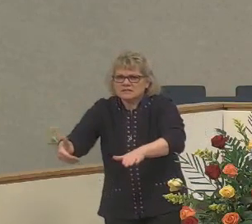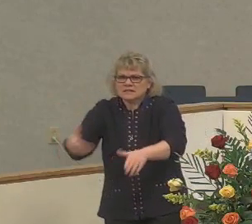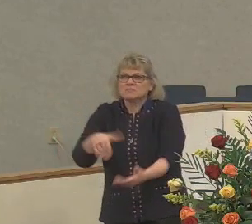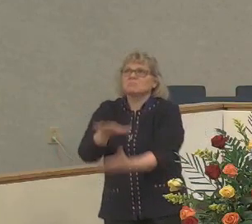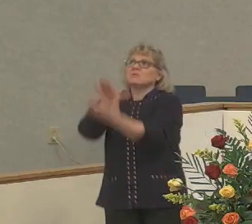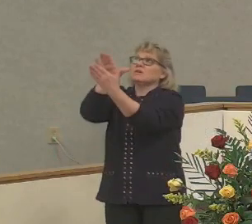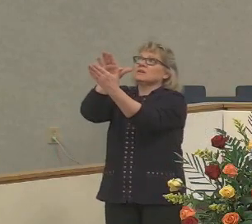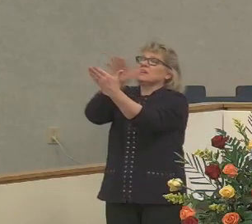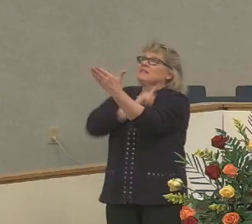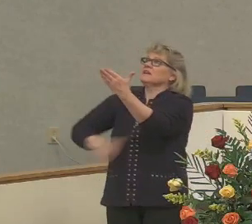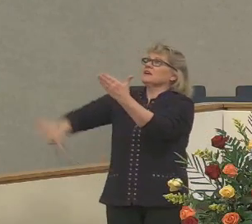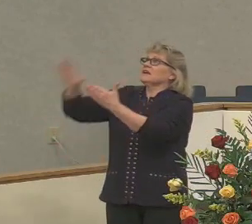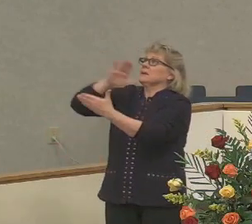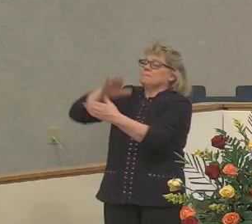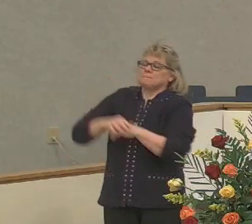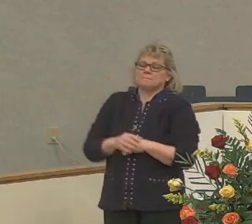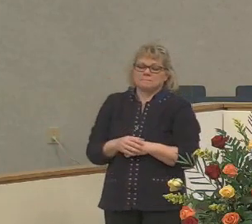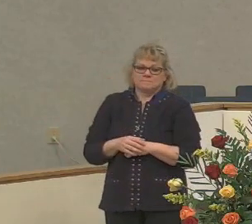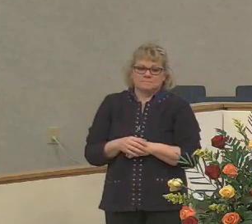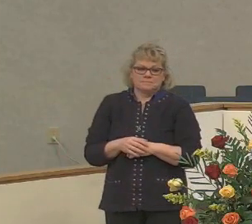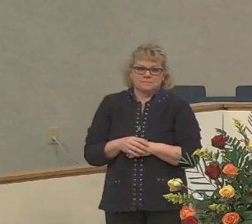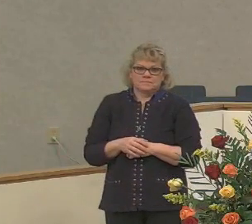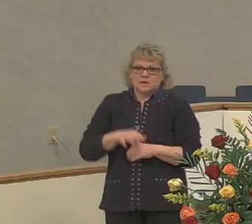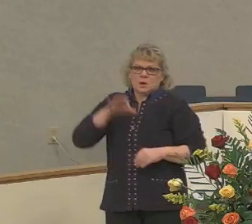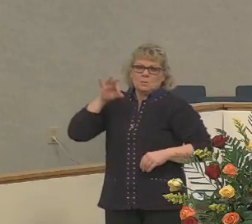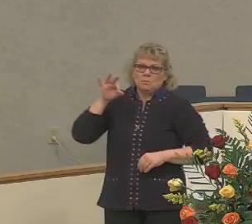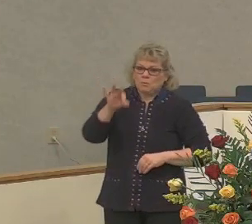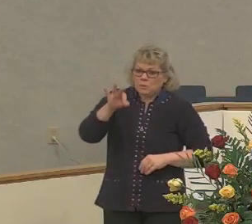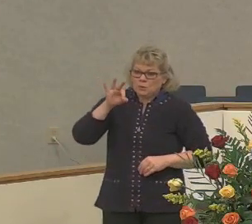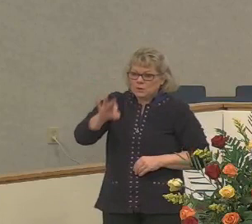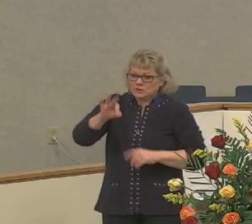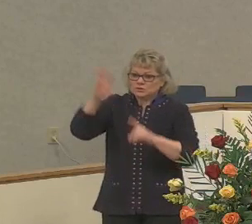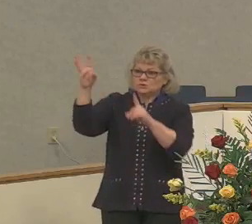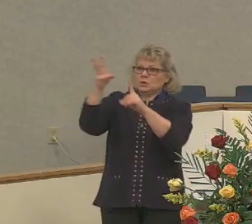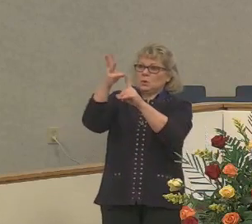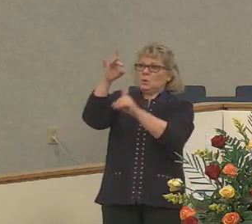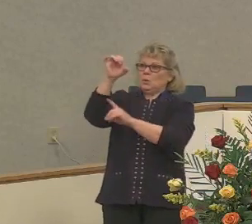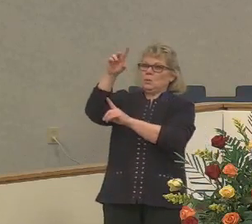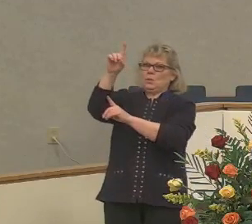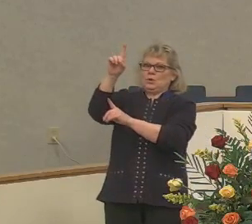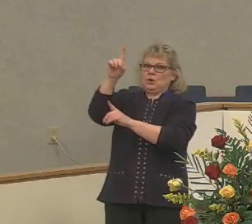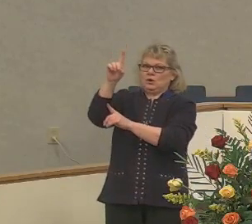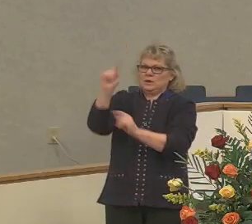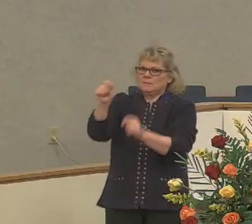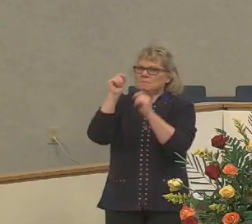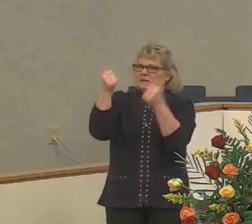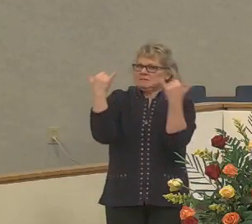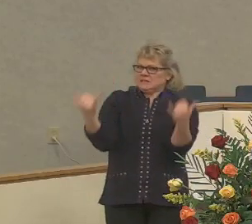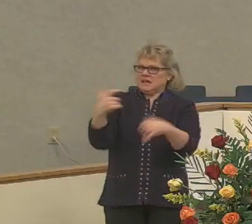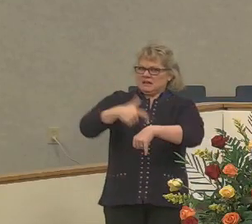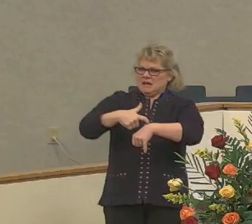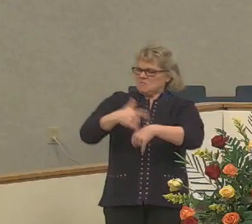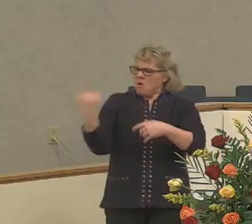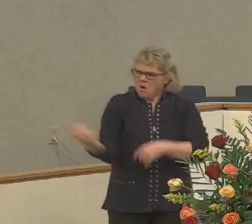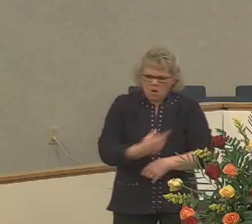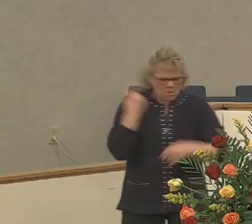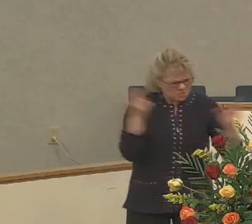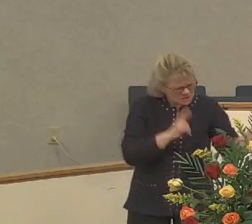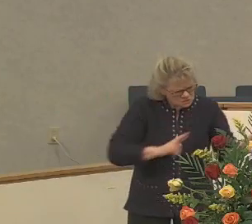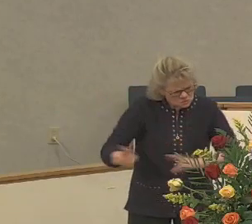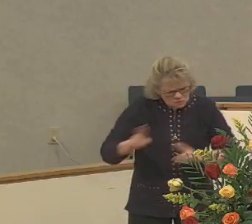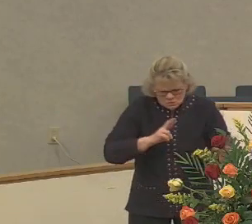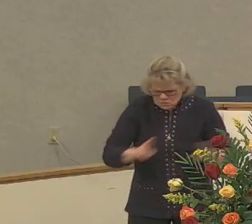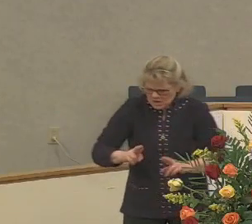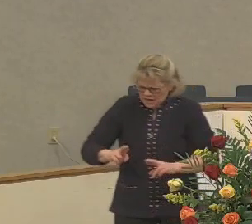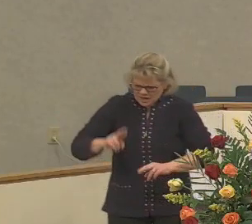his appearing and his kingdom. Preach the word. Be instant in season, out of season.